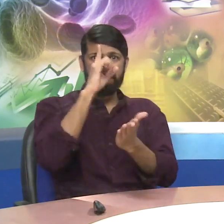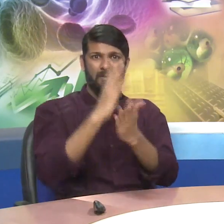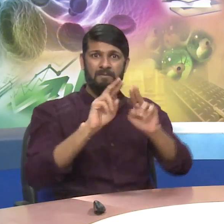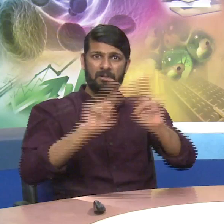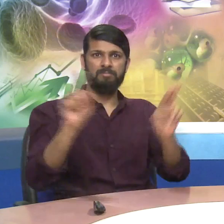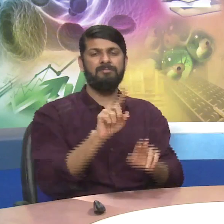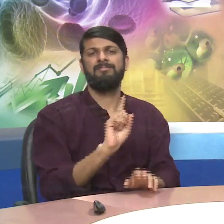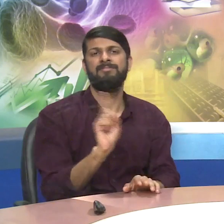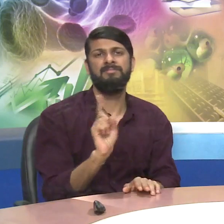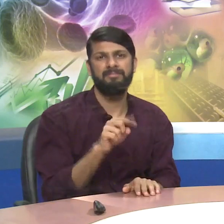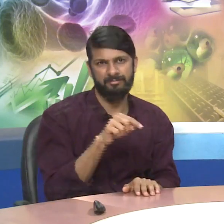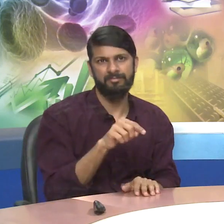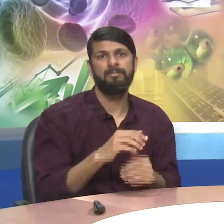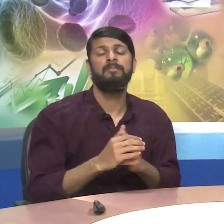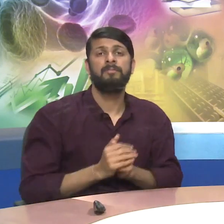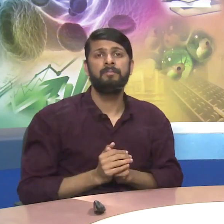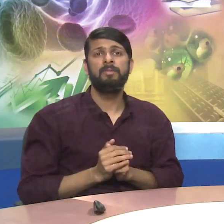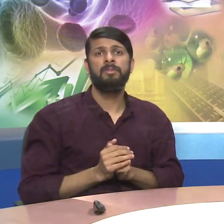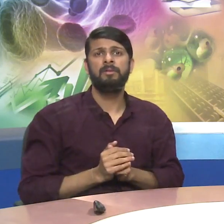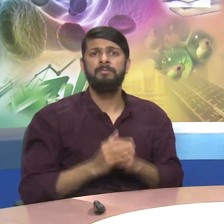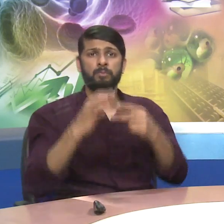This has two implications.